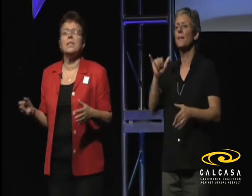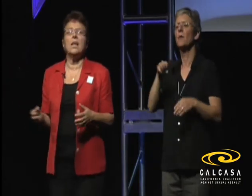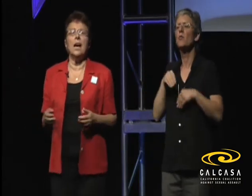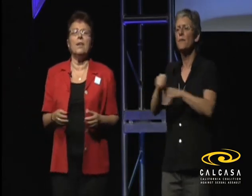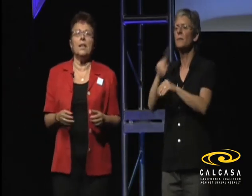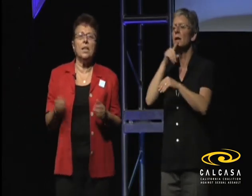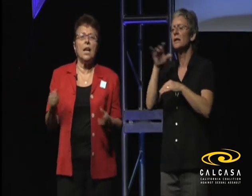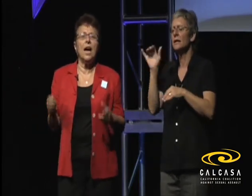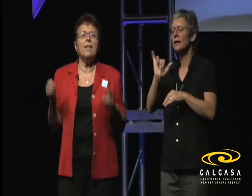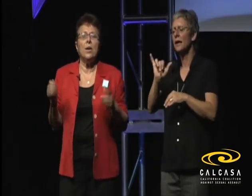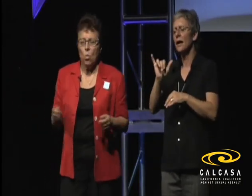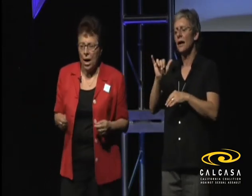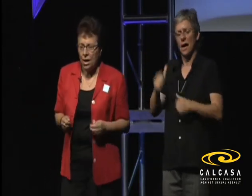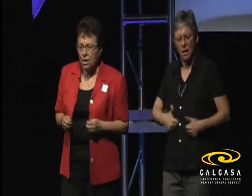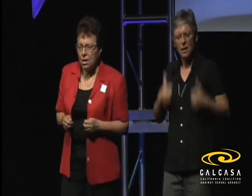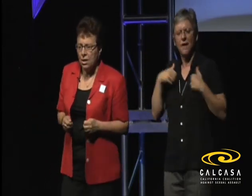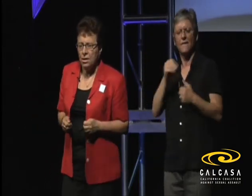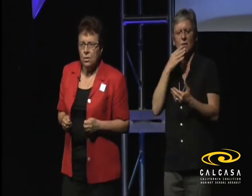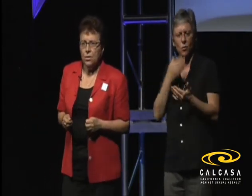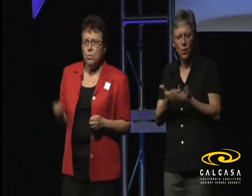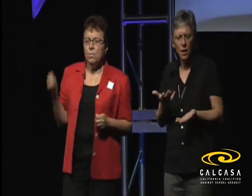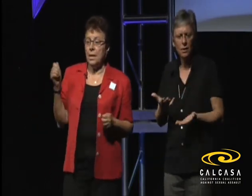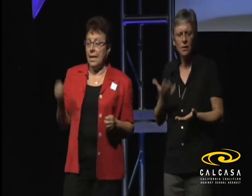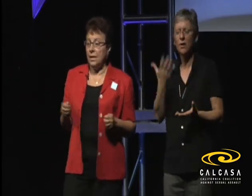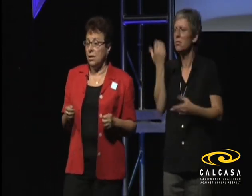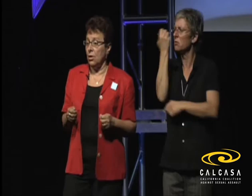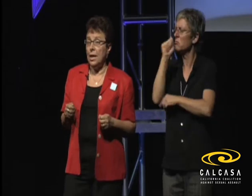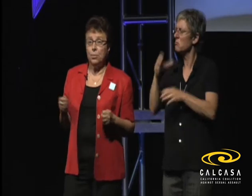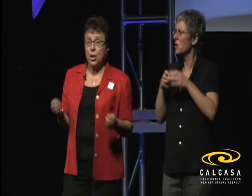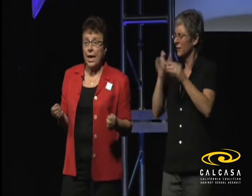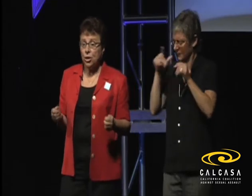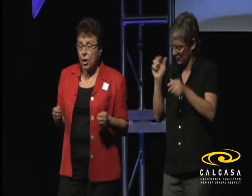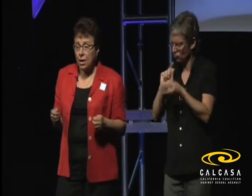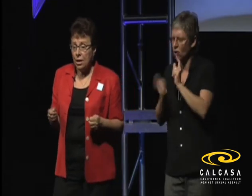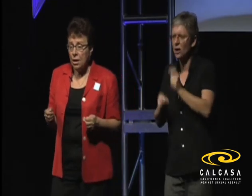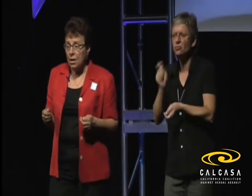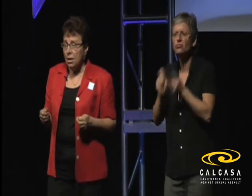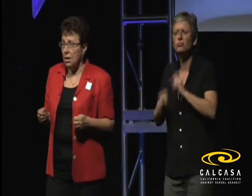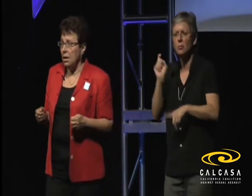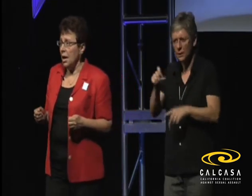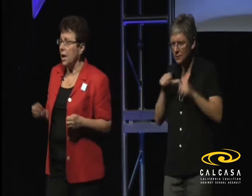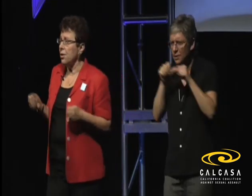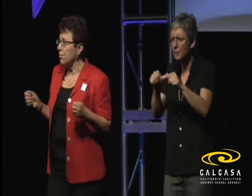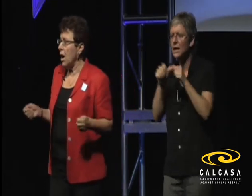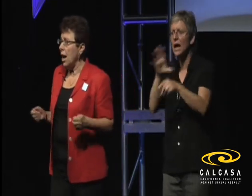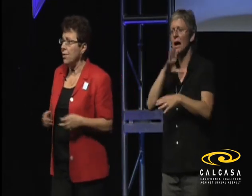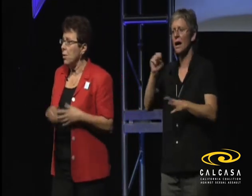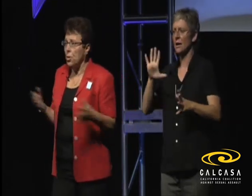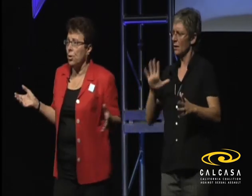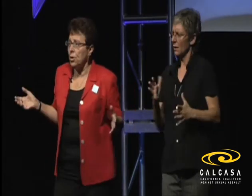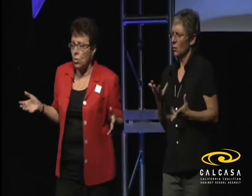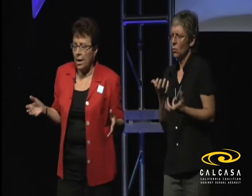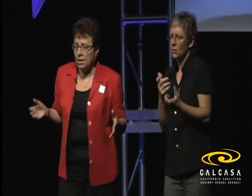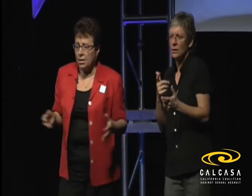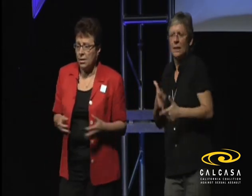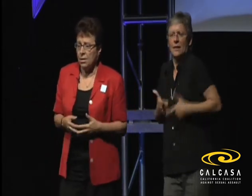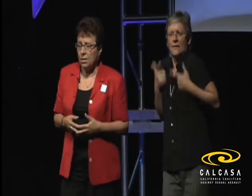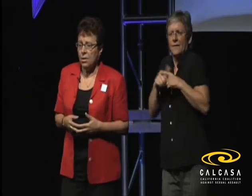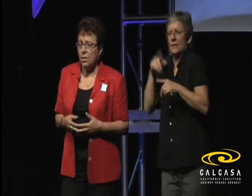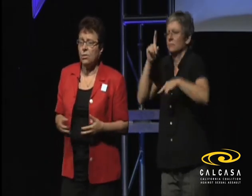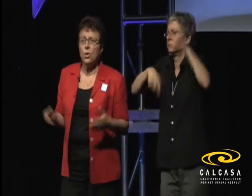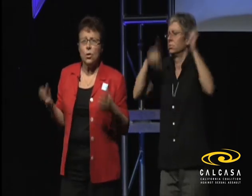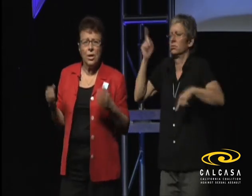movement is alive and well. The movement needs to keep changing and thrive in myriad